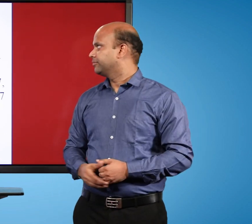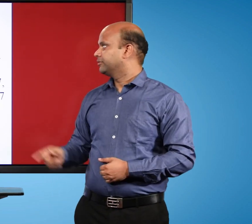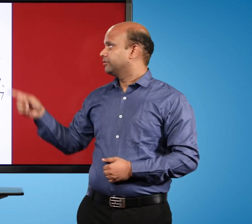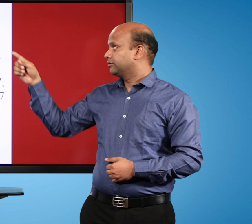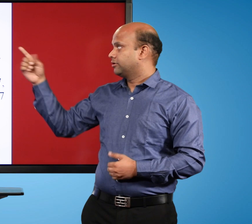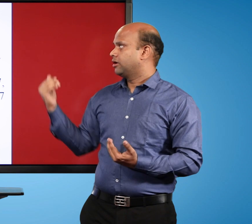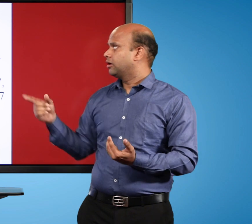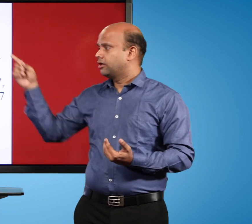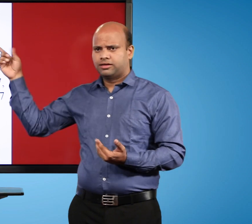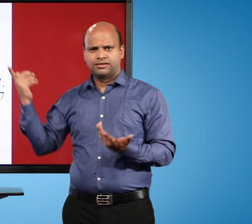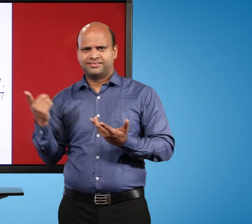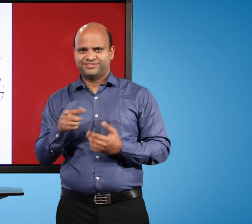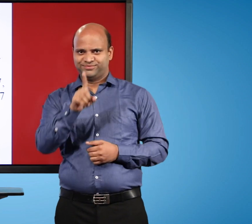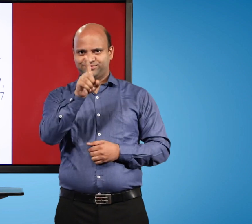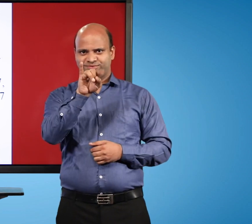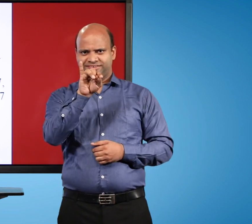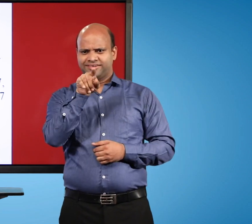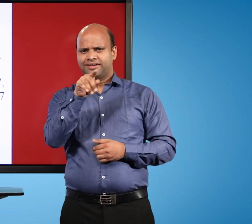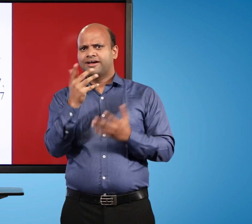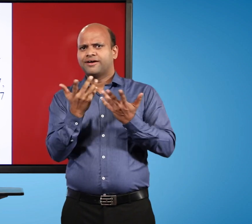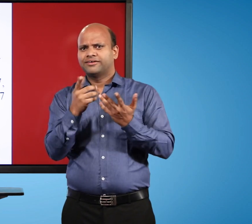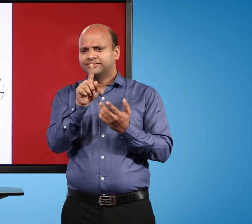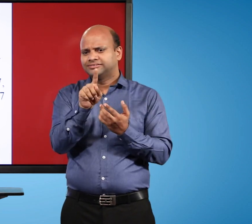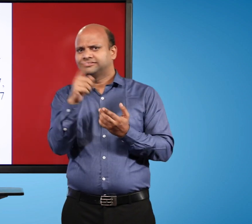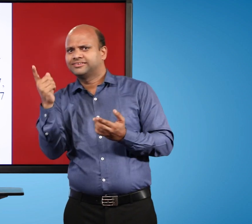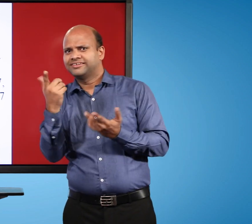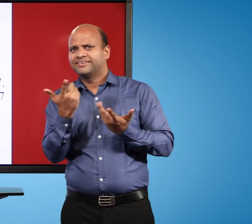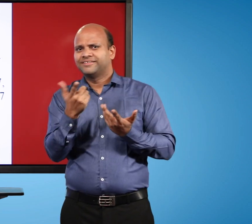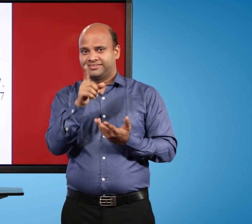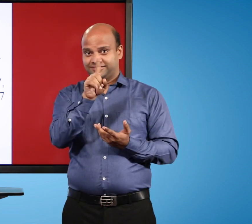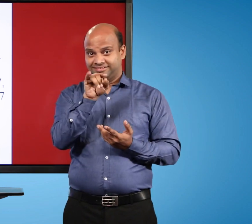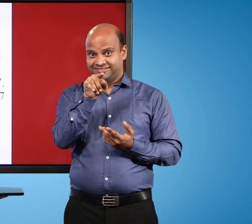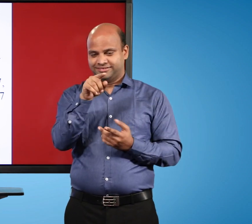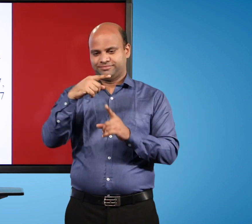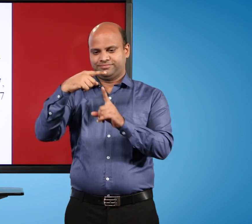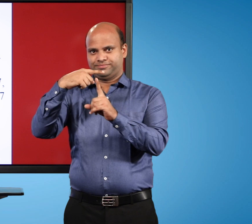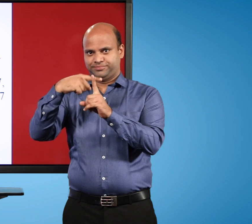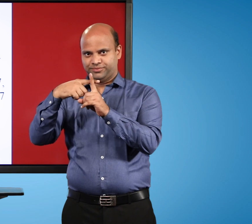The successor of 16 is 16 plus 1 is equal to 17.